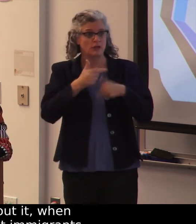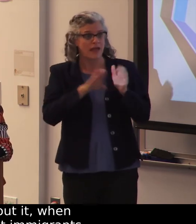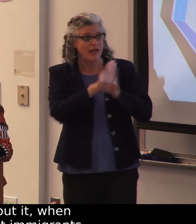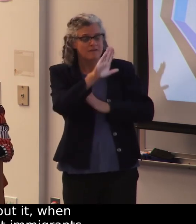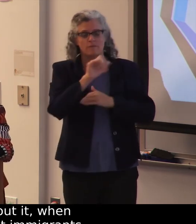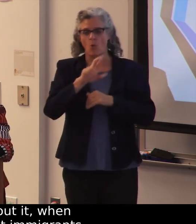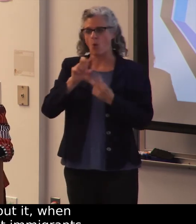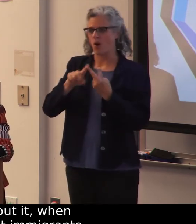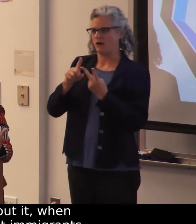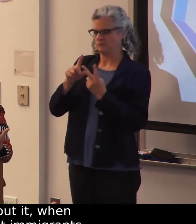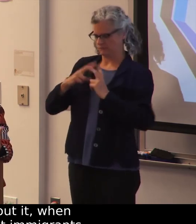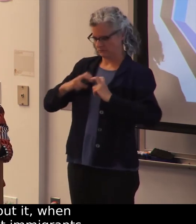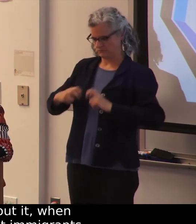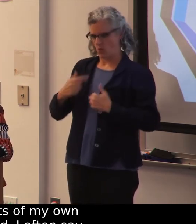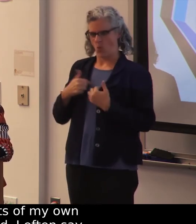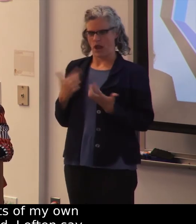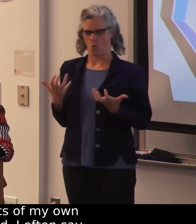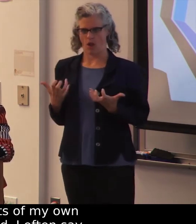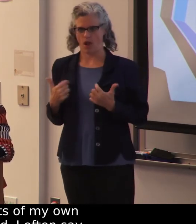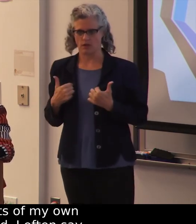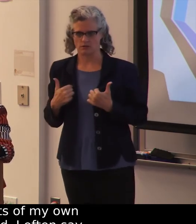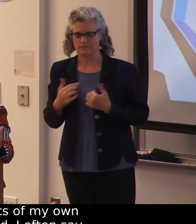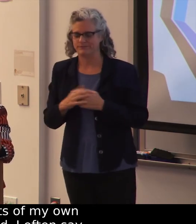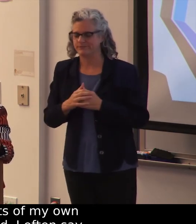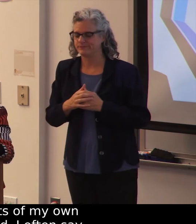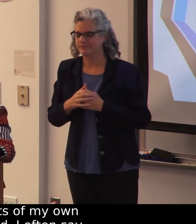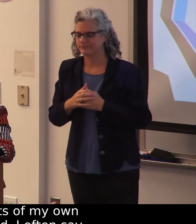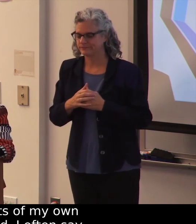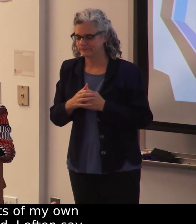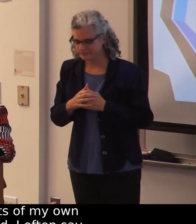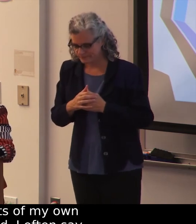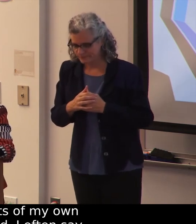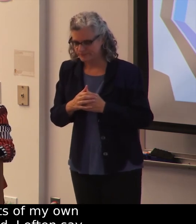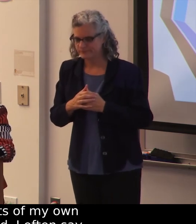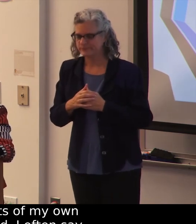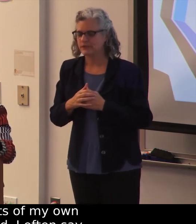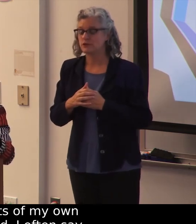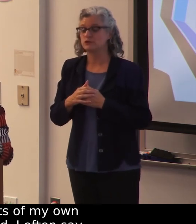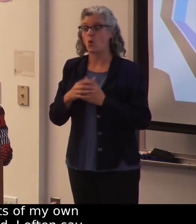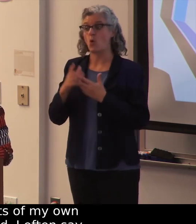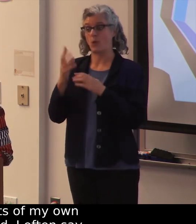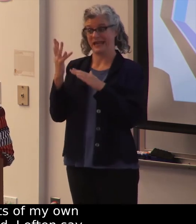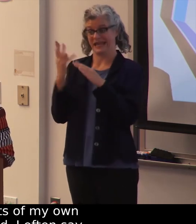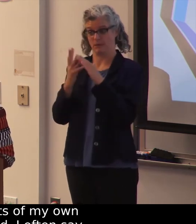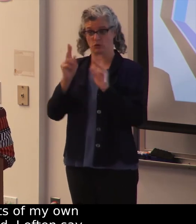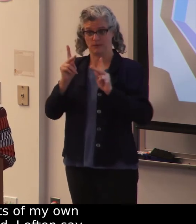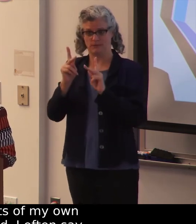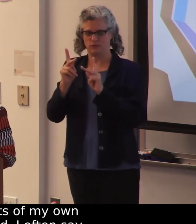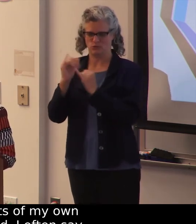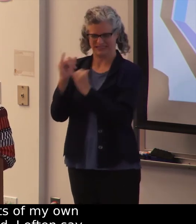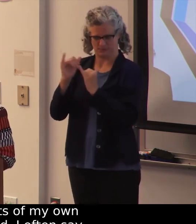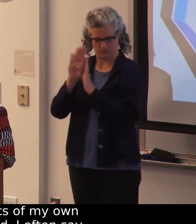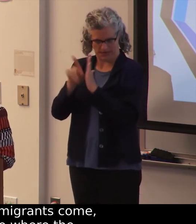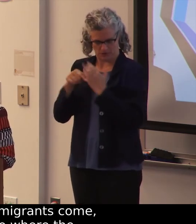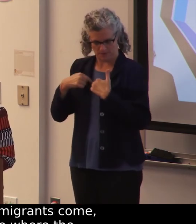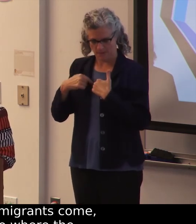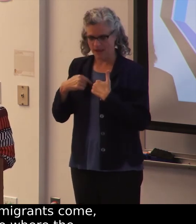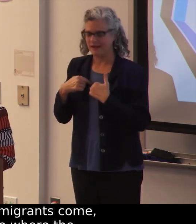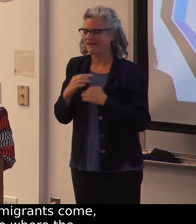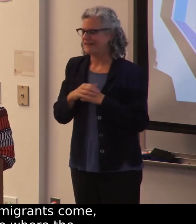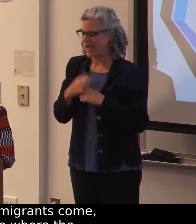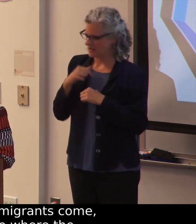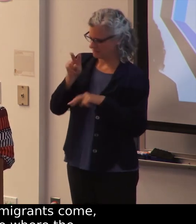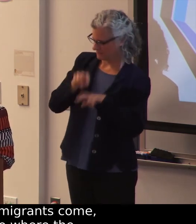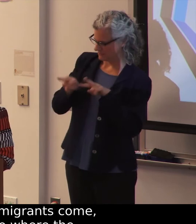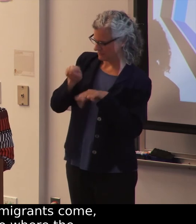about immigrants, and particularly the immigrants of my own background, I often say, have you noticed that when the immigrants come,